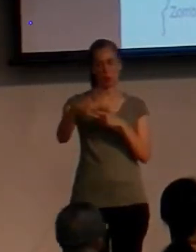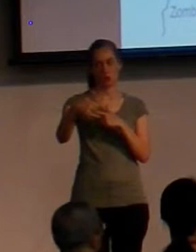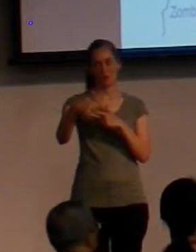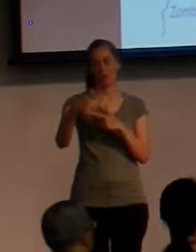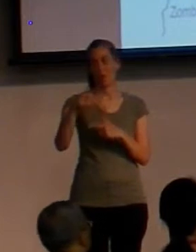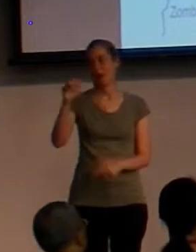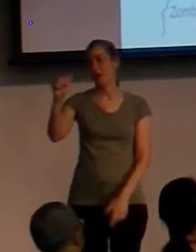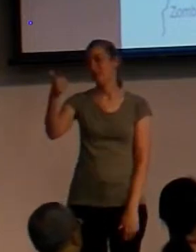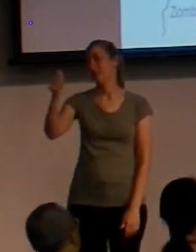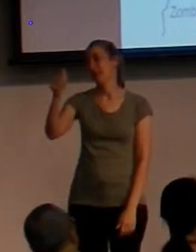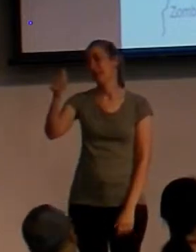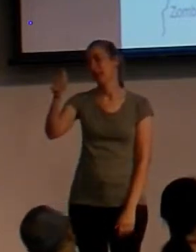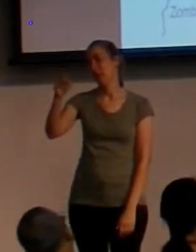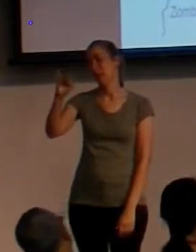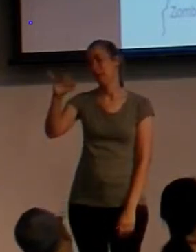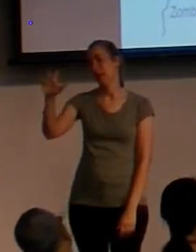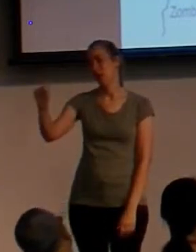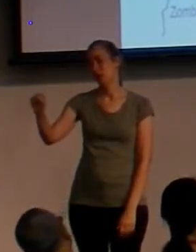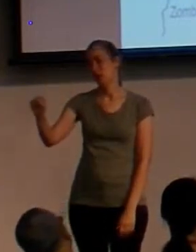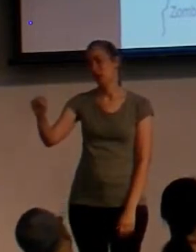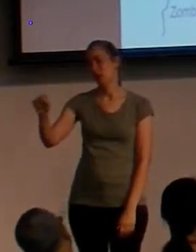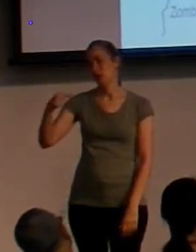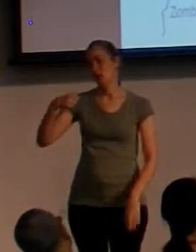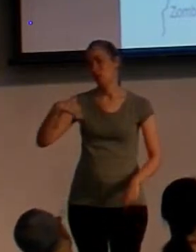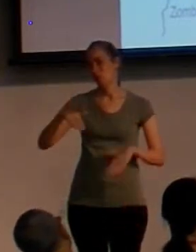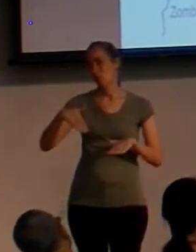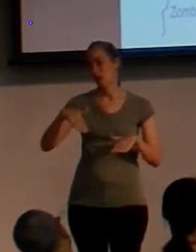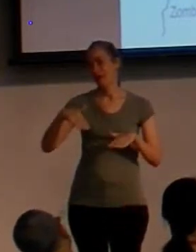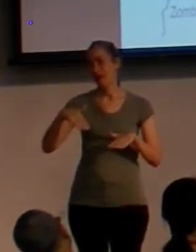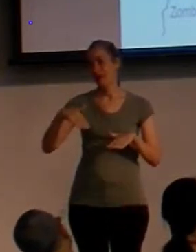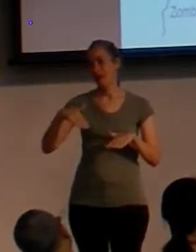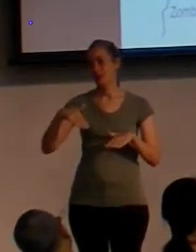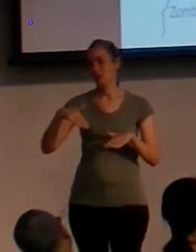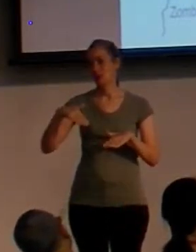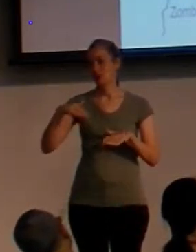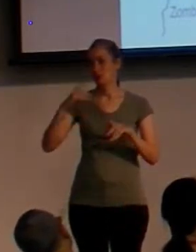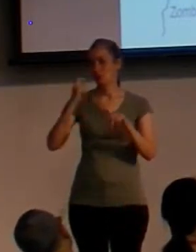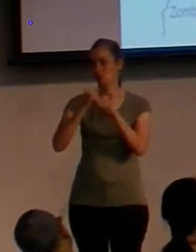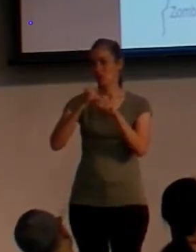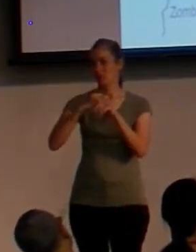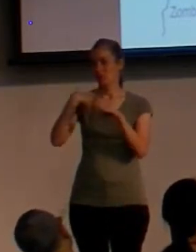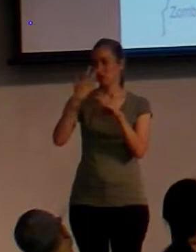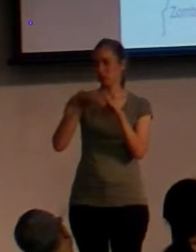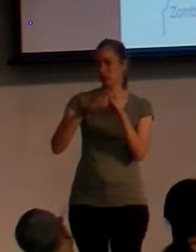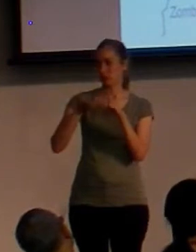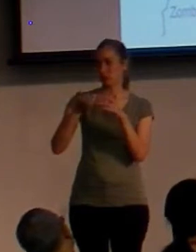10 miles probably. And then they were loaded on trucks, but they stayed there for like